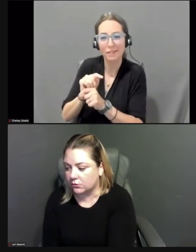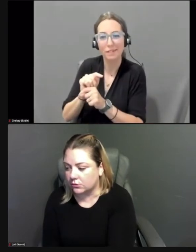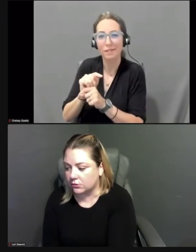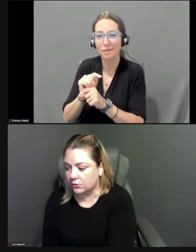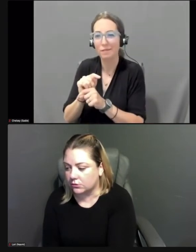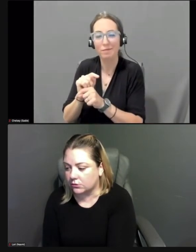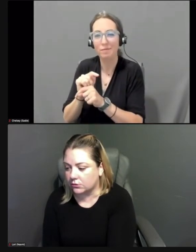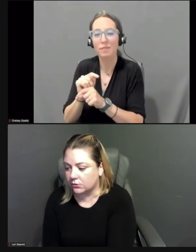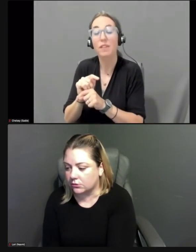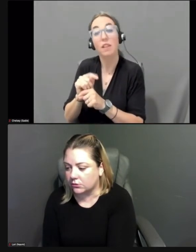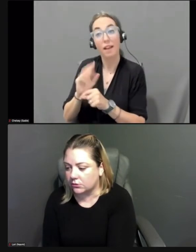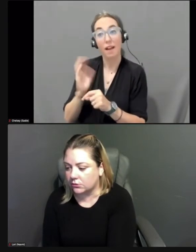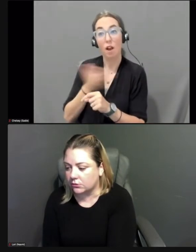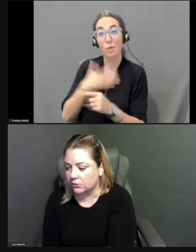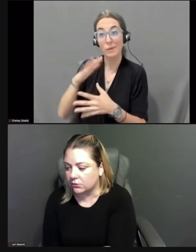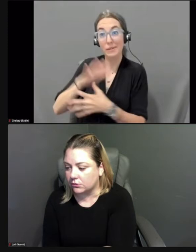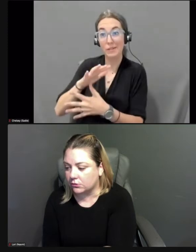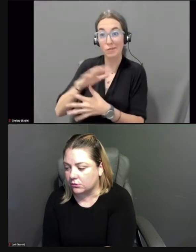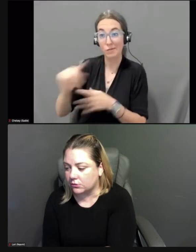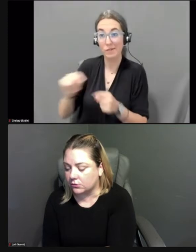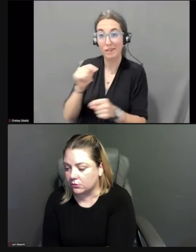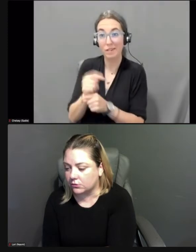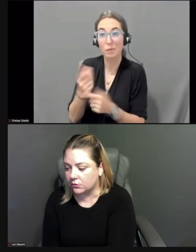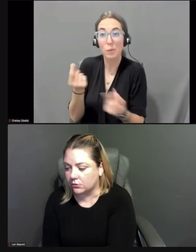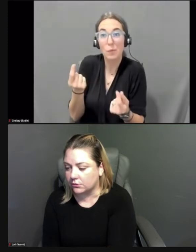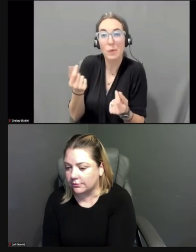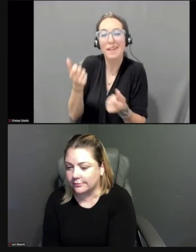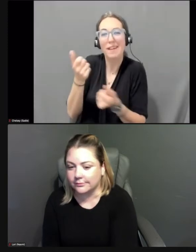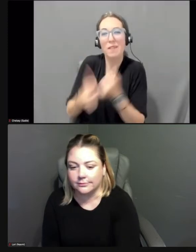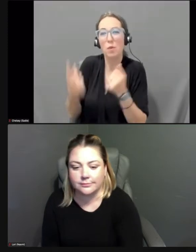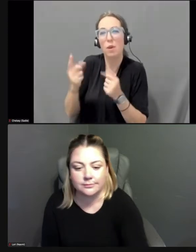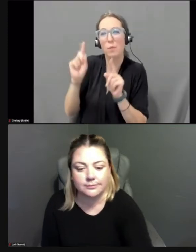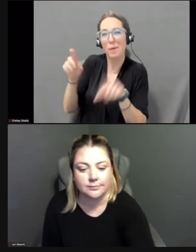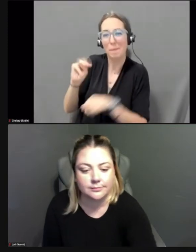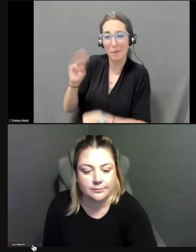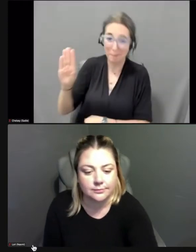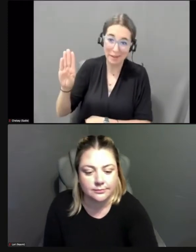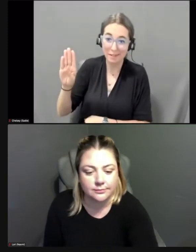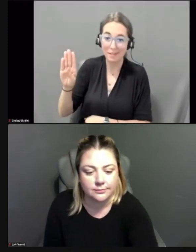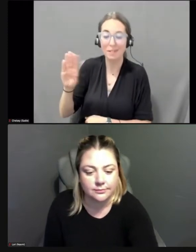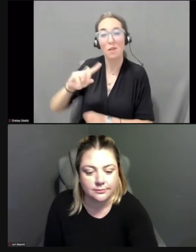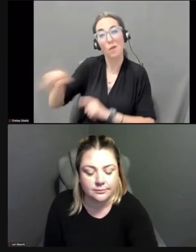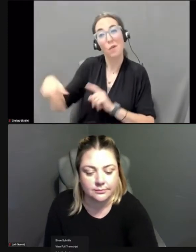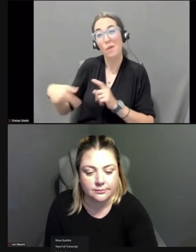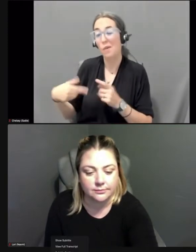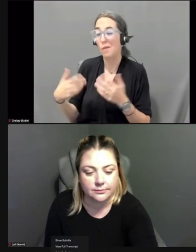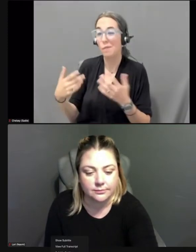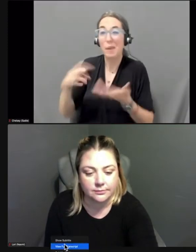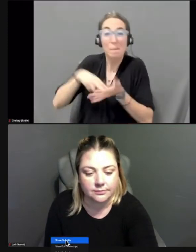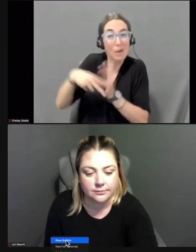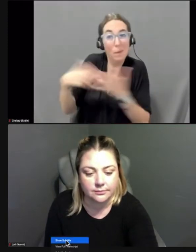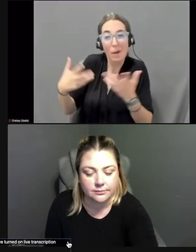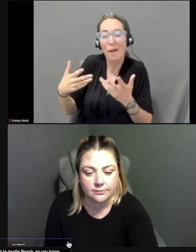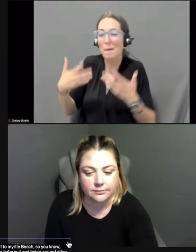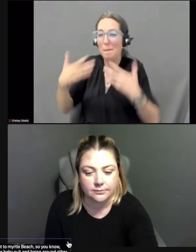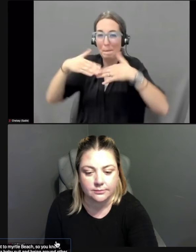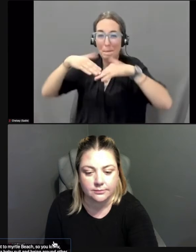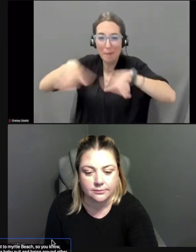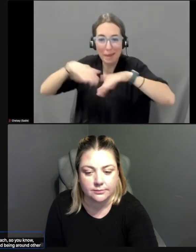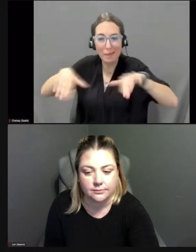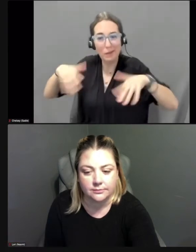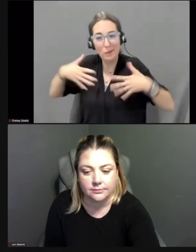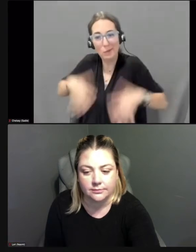year traditions was everybody went to Myrtle Beach. So, having to wear a bathing suit and being around other teenagers